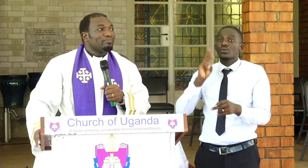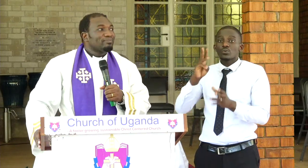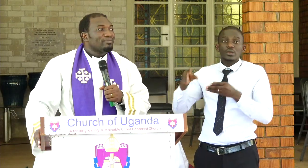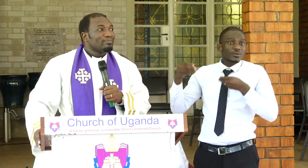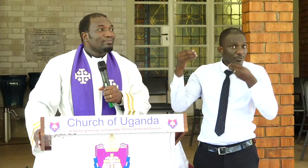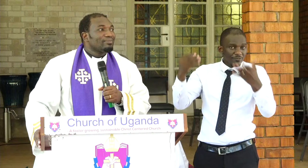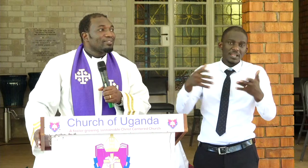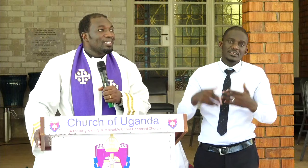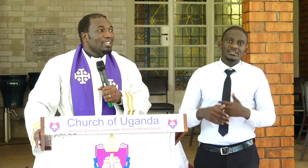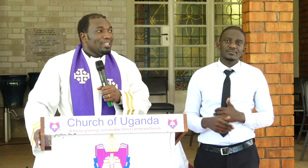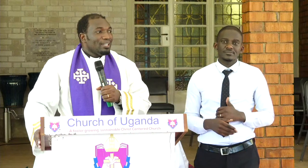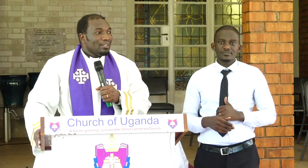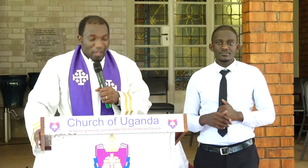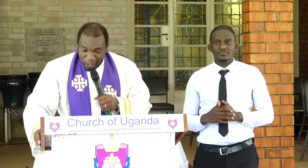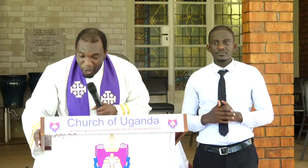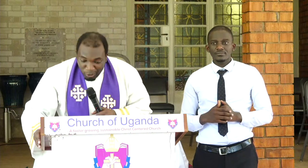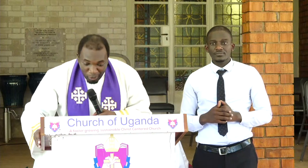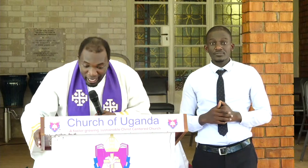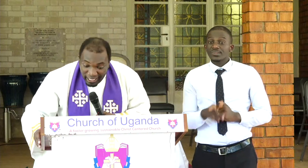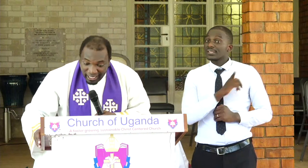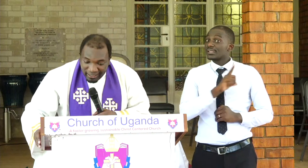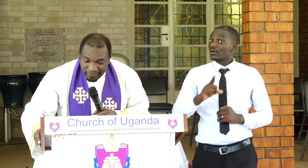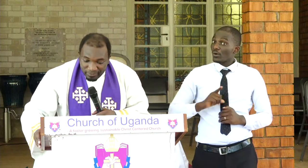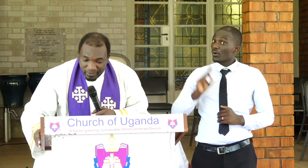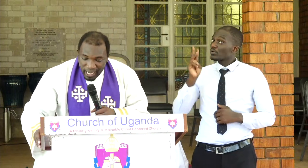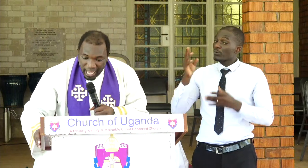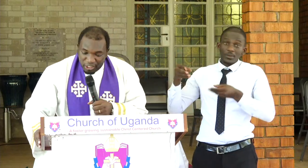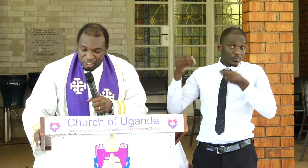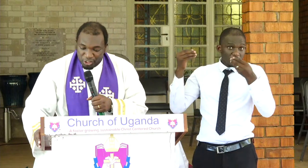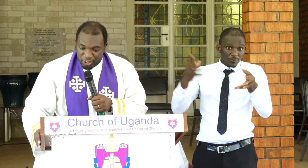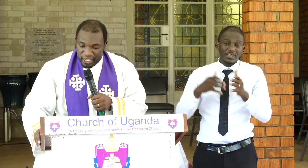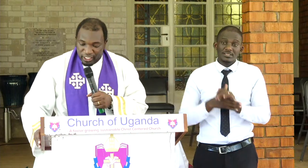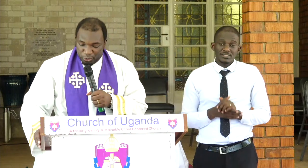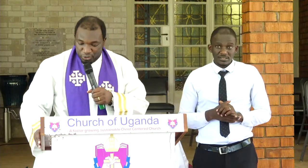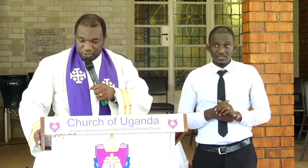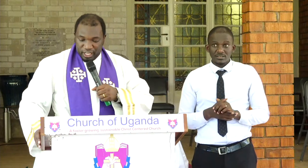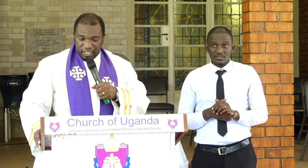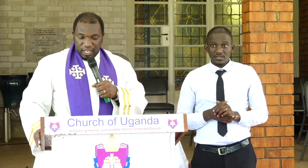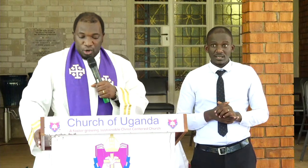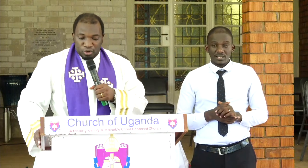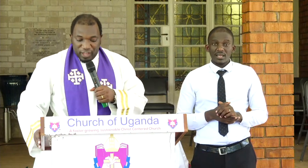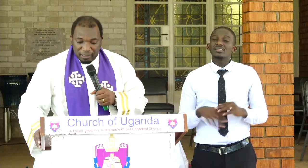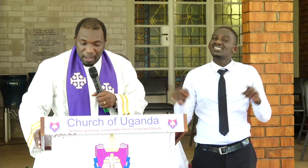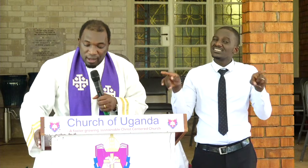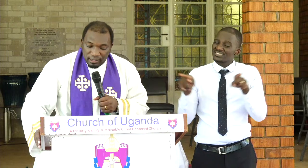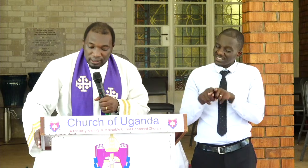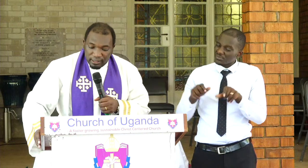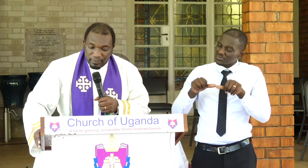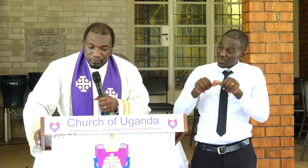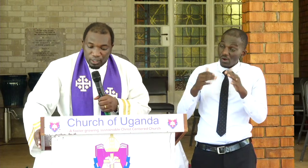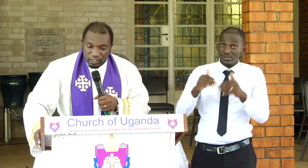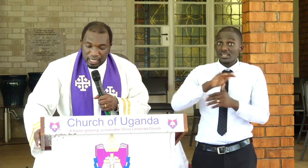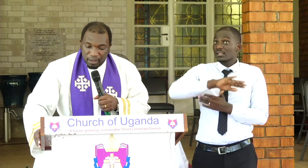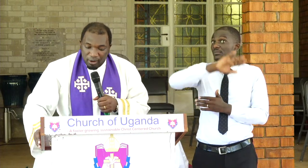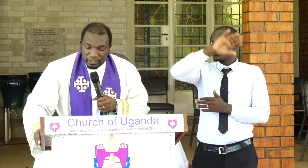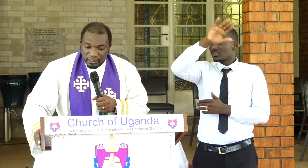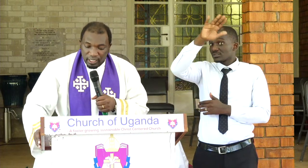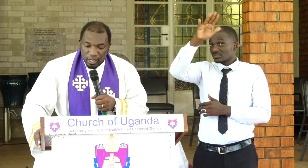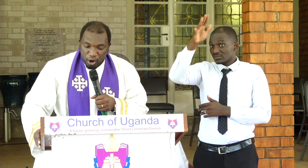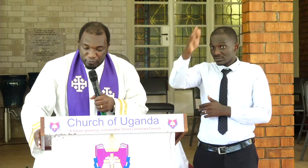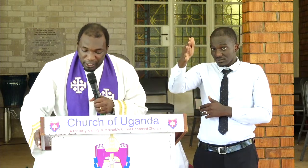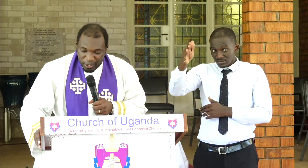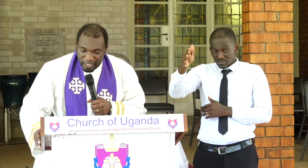provide. The Lord will, as it is said to this day, on that mount, on that